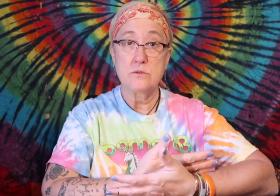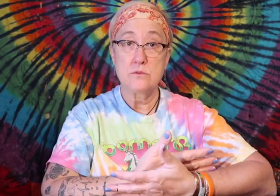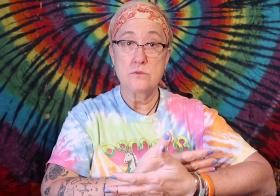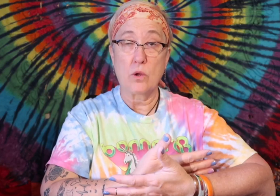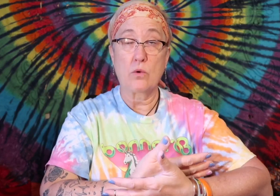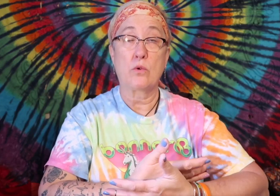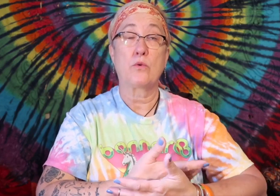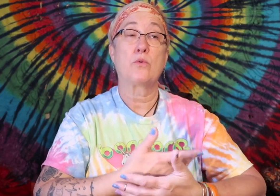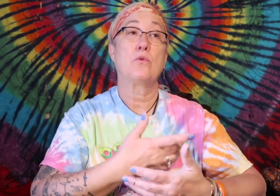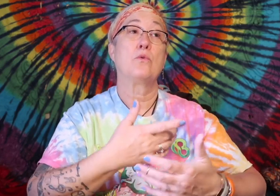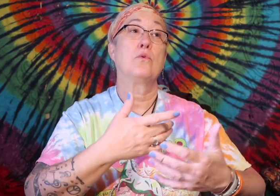my daughter Lee,